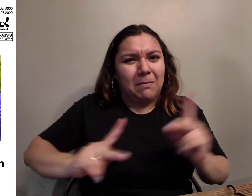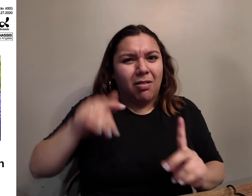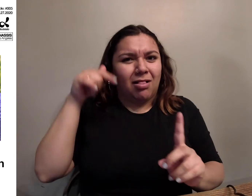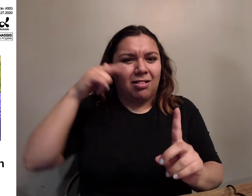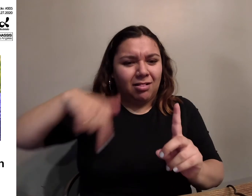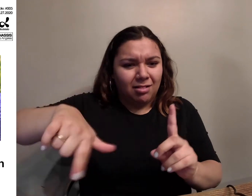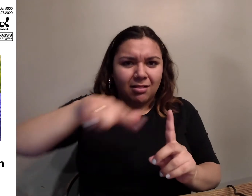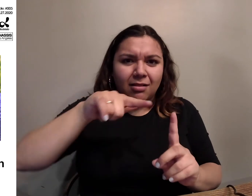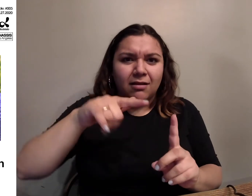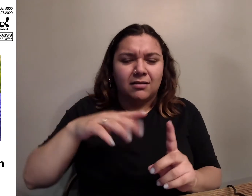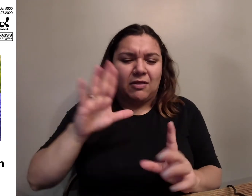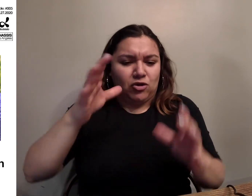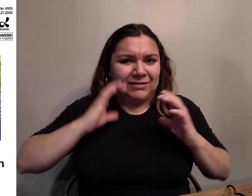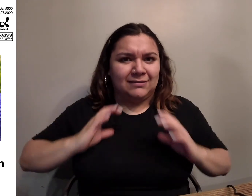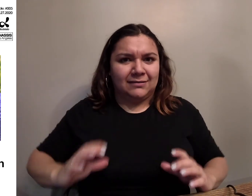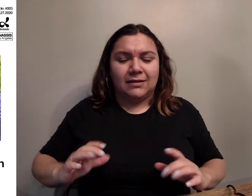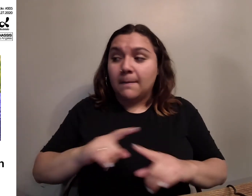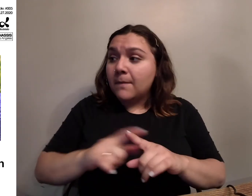think more in terms of,